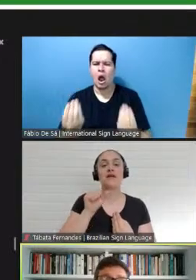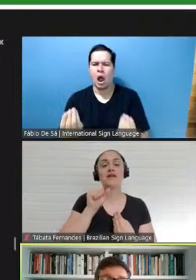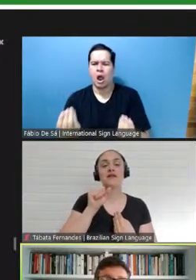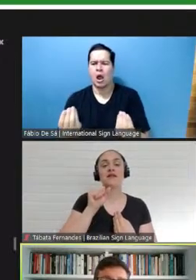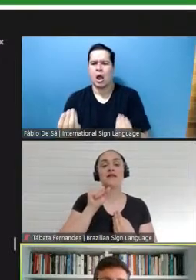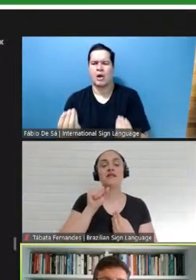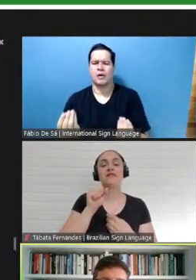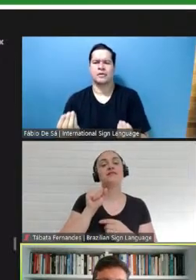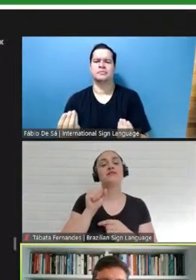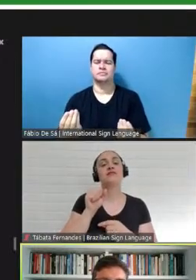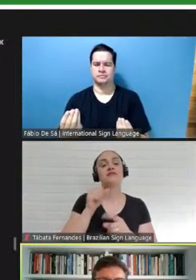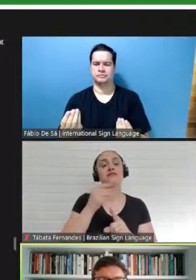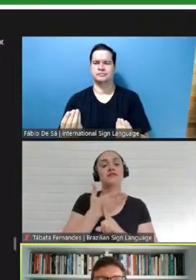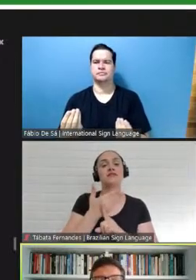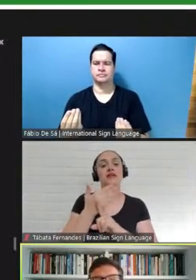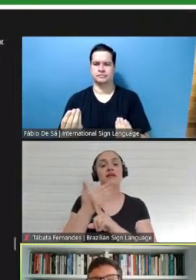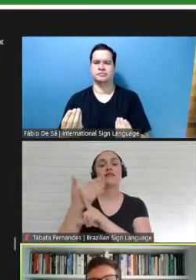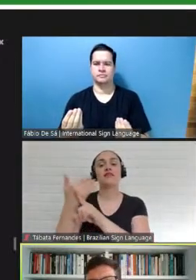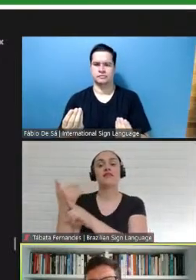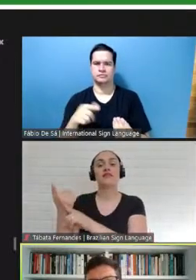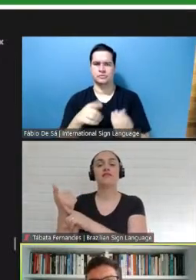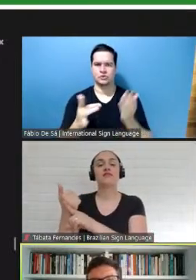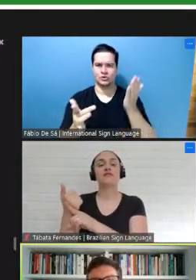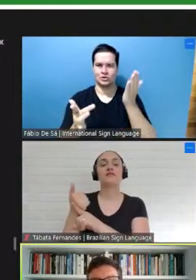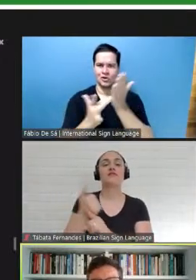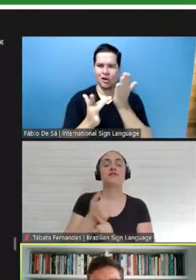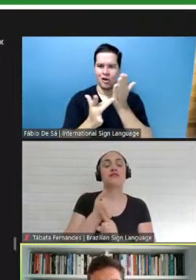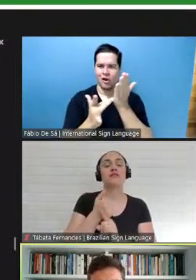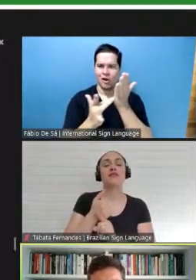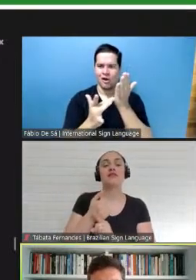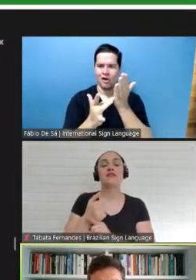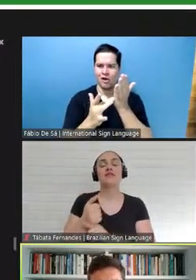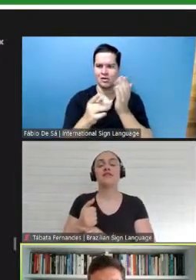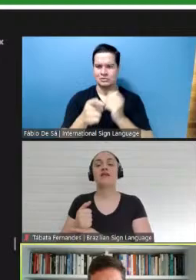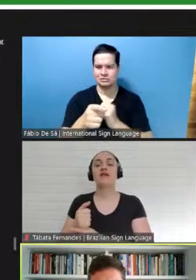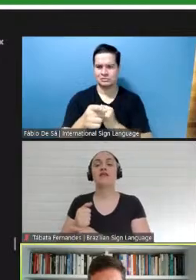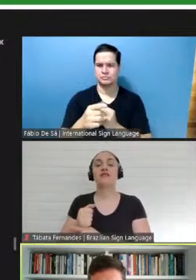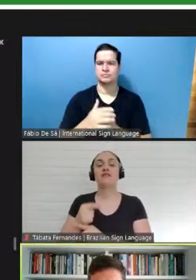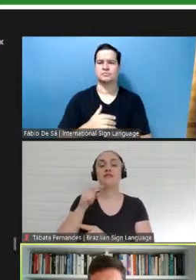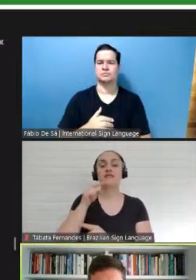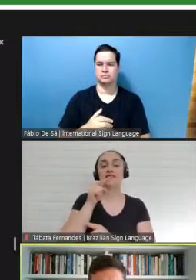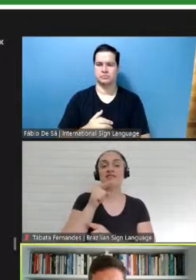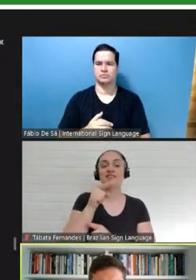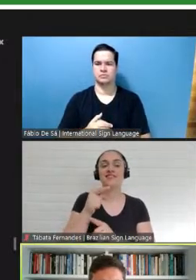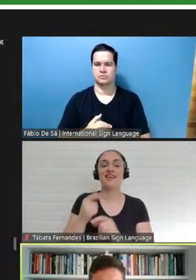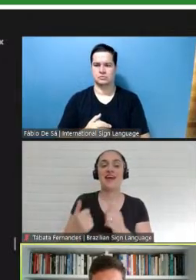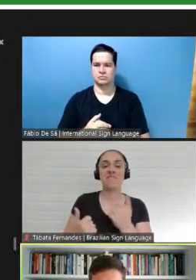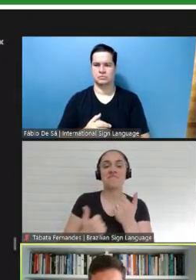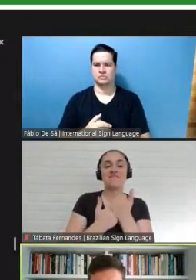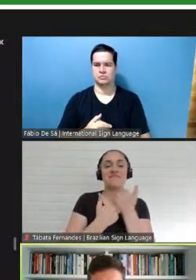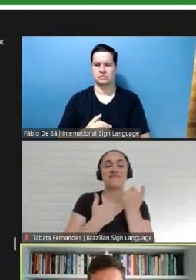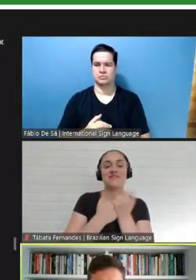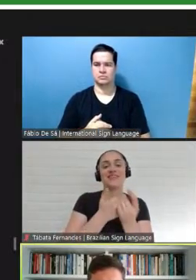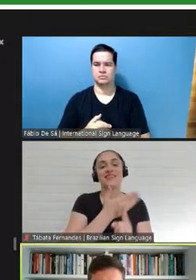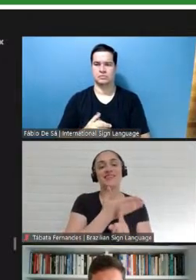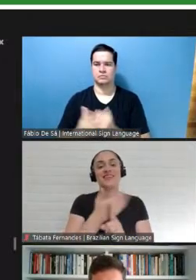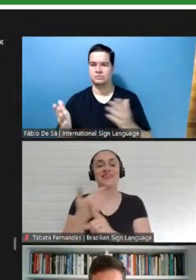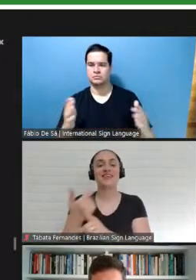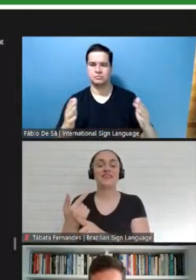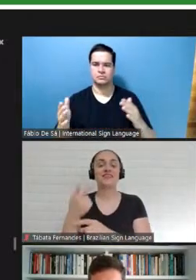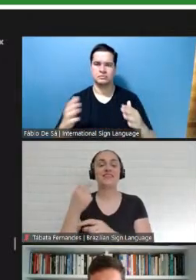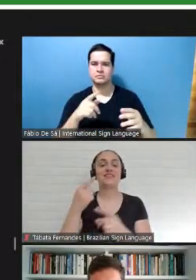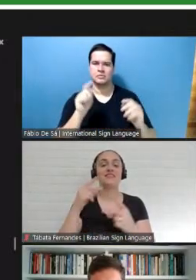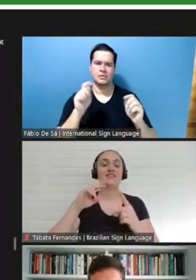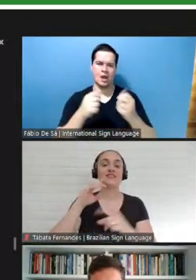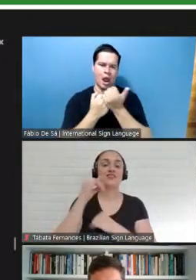and digital tools may support inclusive practice in the classroom? Thank you so